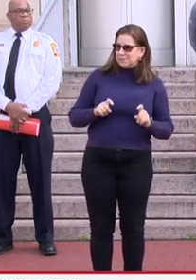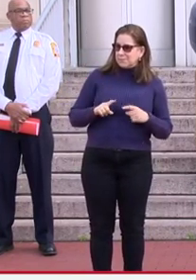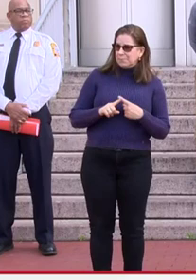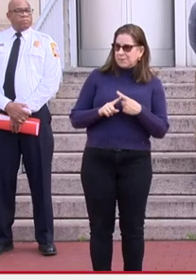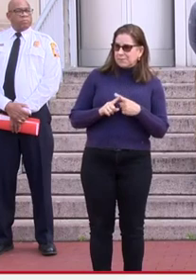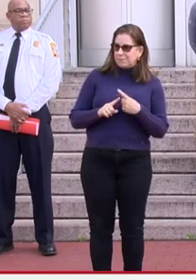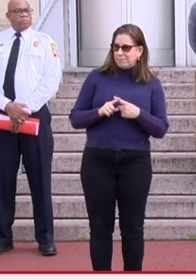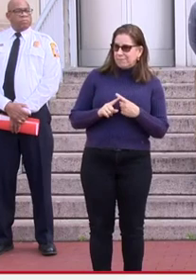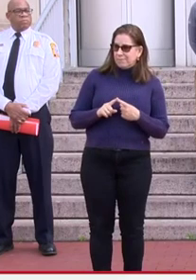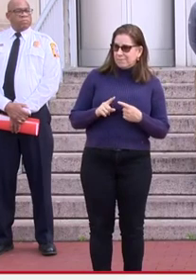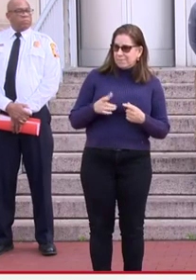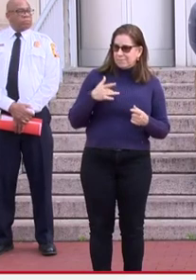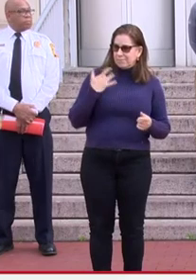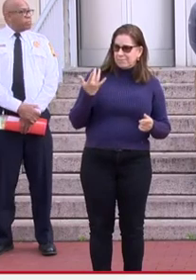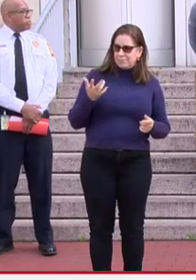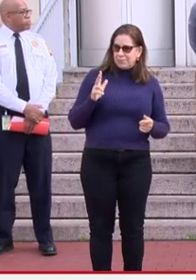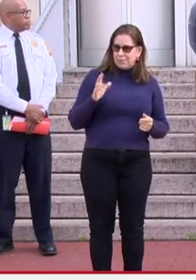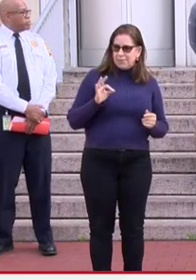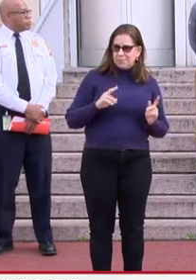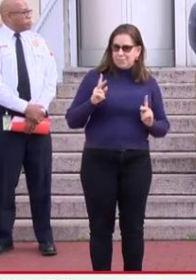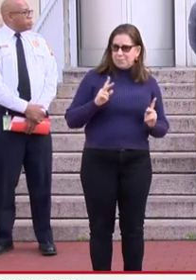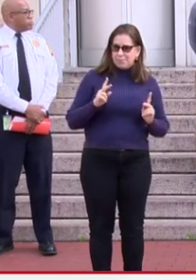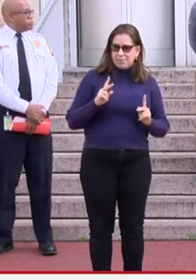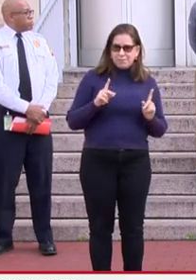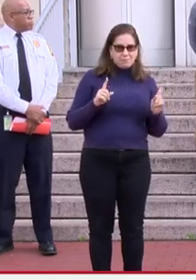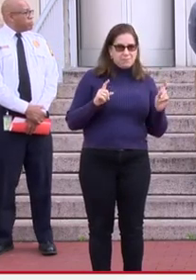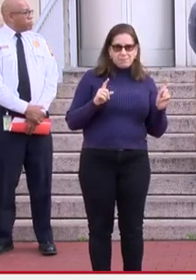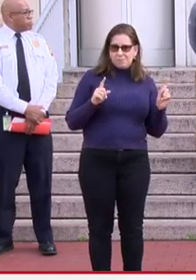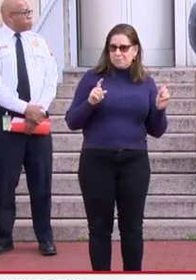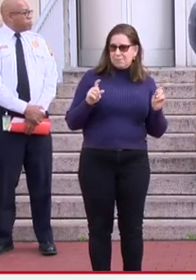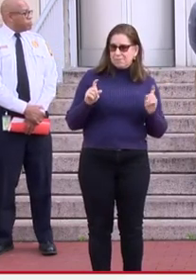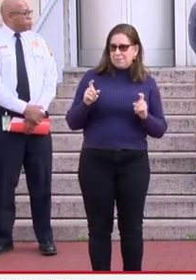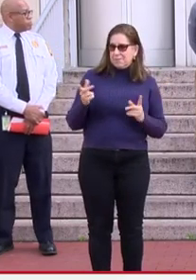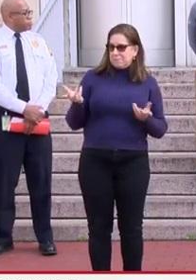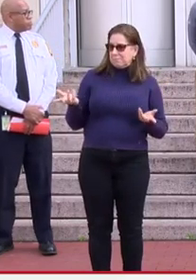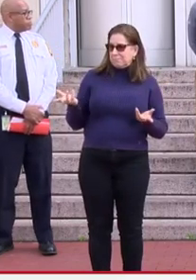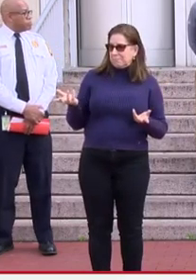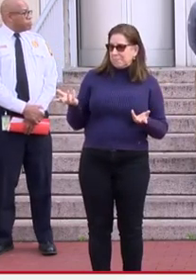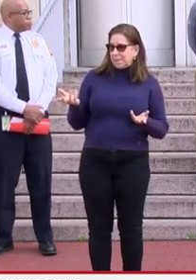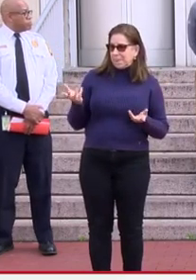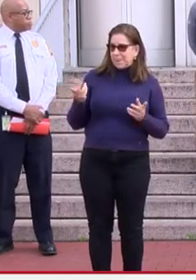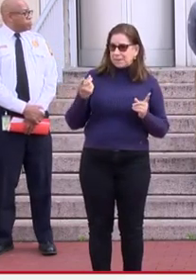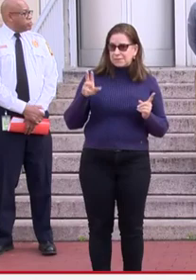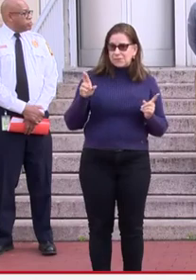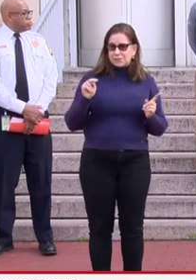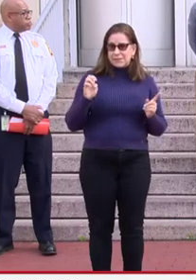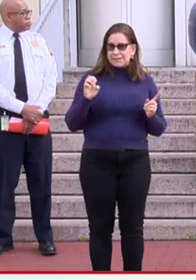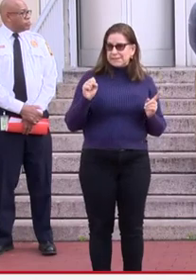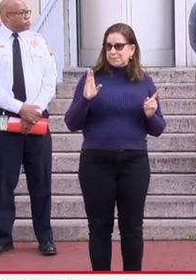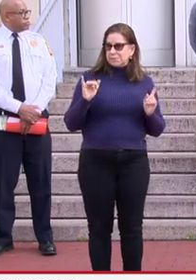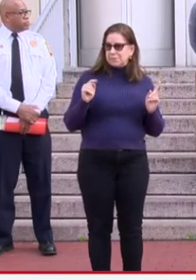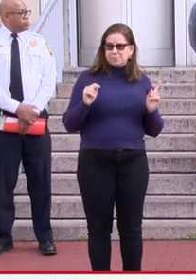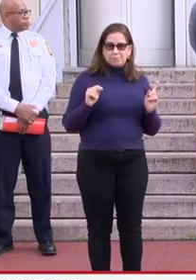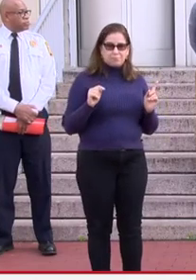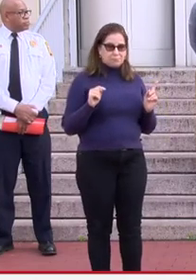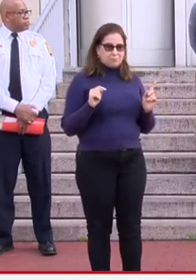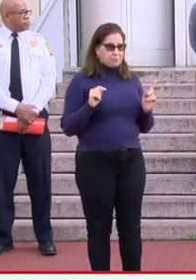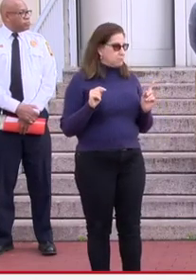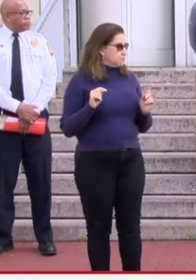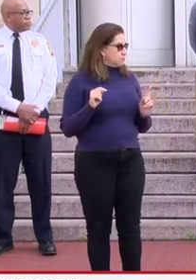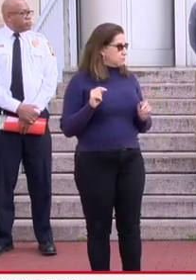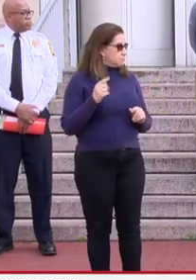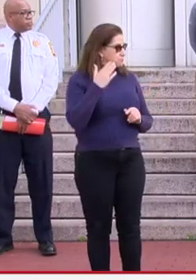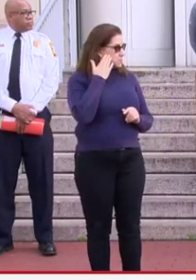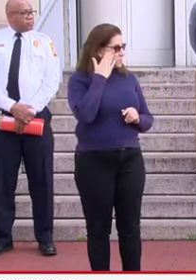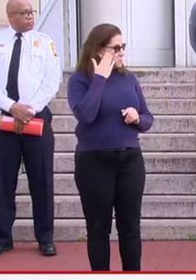I cannot. I don't know if Dr. Nesbitt can. The stage give a, I don't know how much of that we're